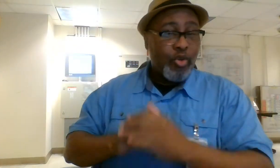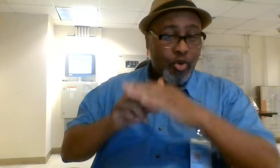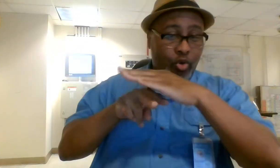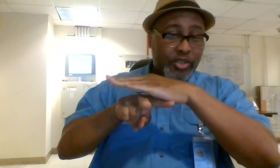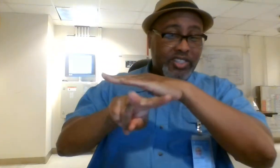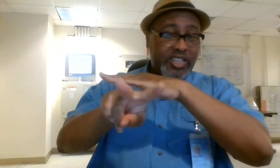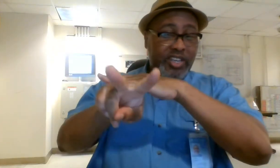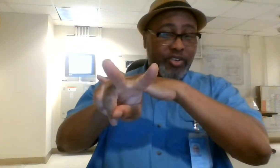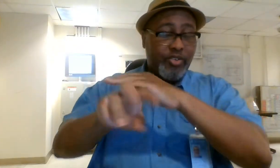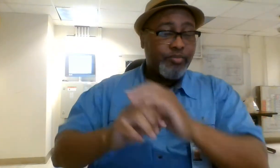Or a seer.